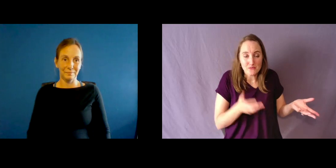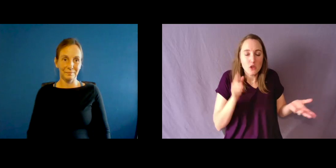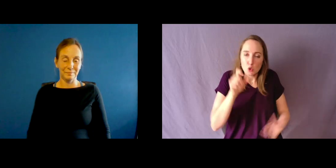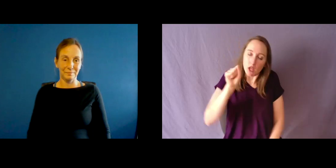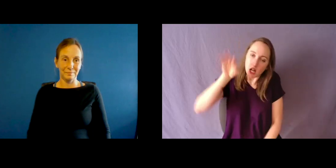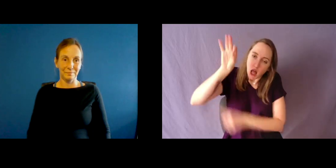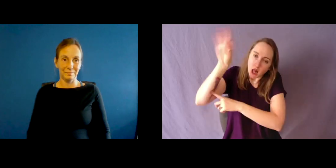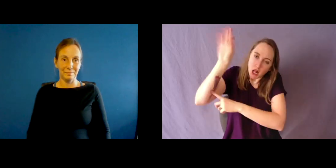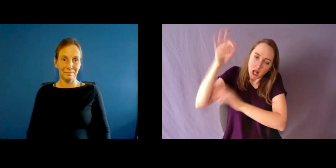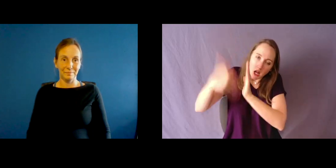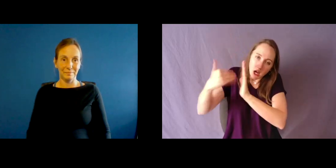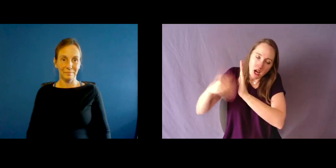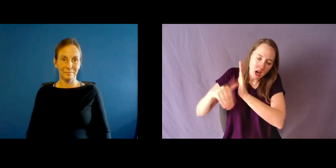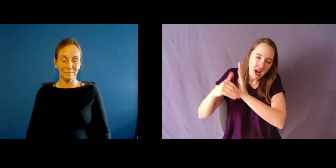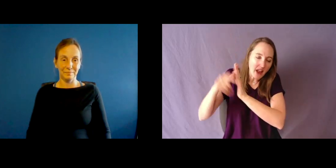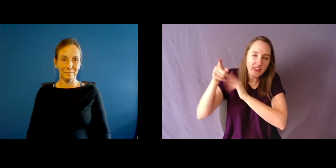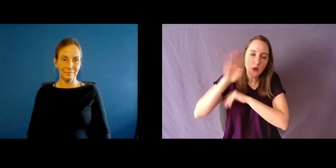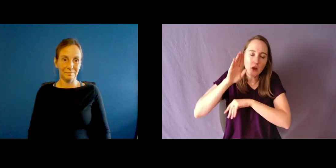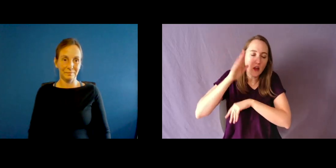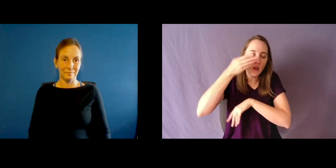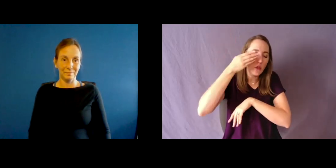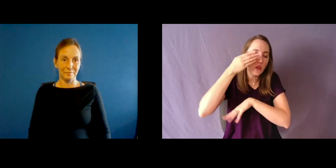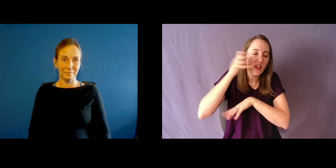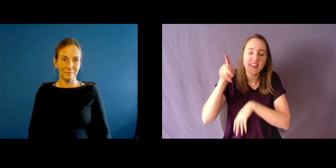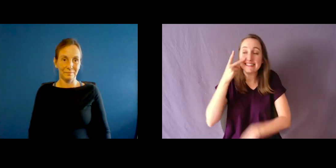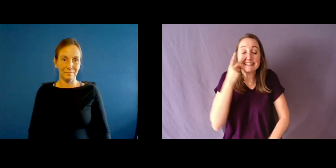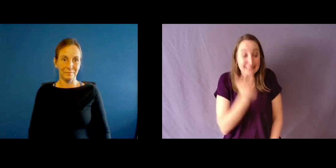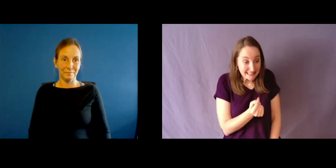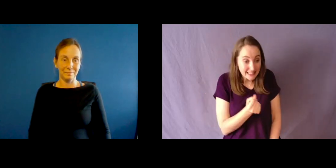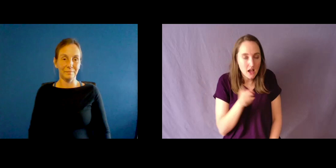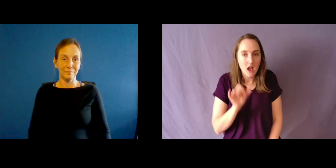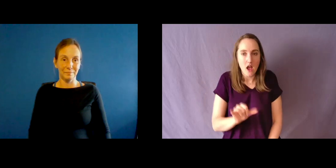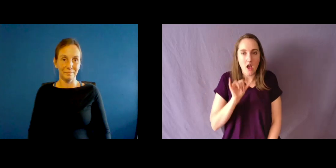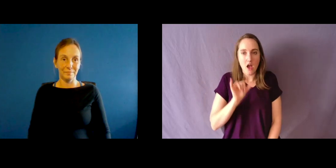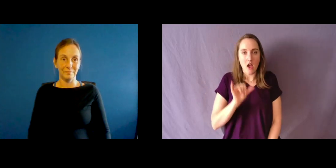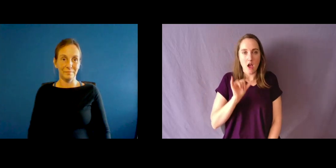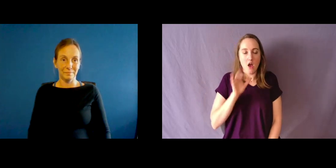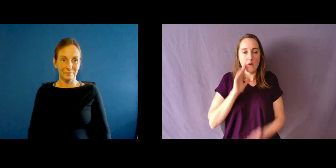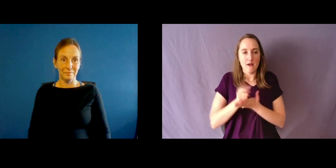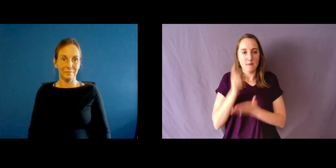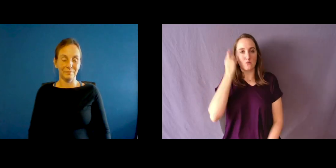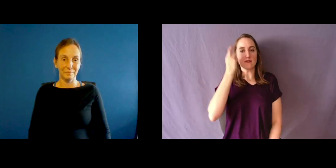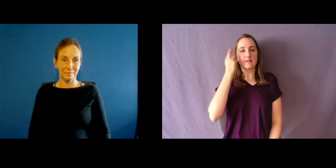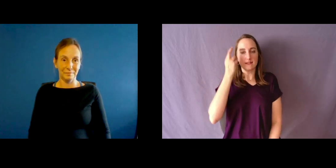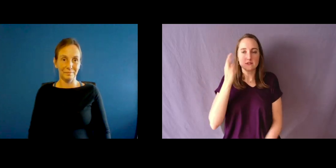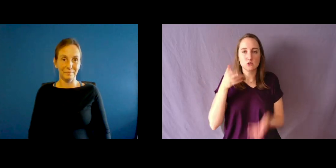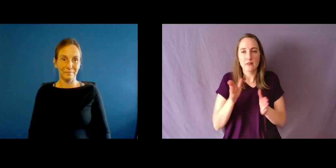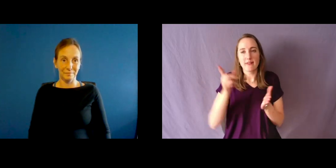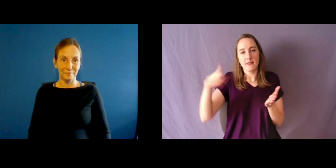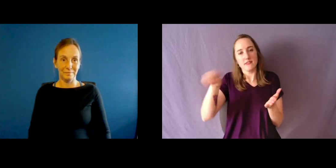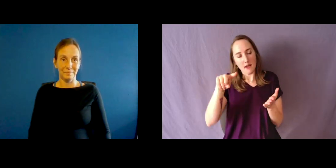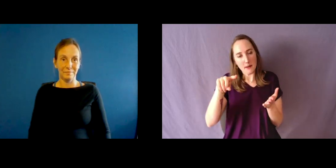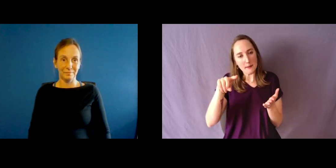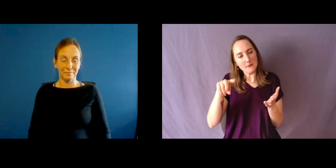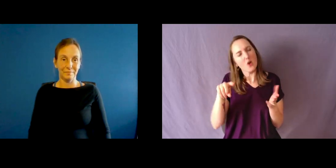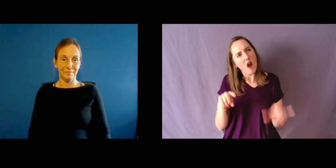times as you want, but until they see it on their own, seeing is believing, and until we can kind of let them sit there and say,